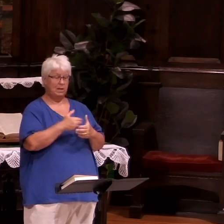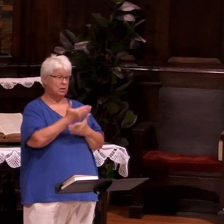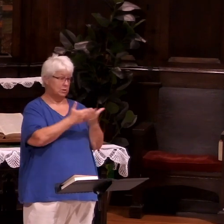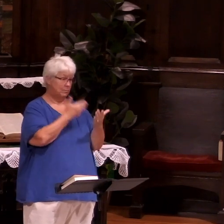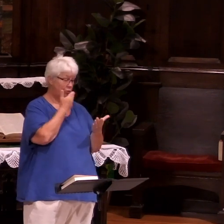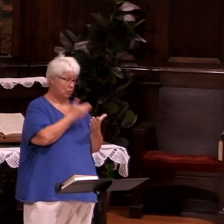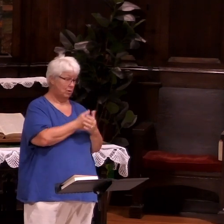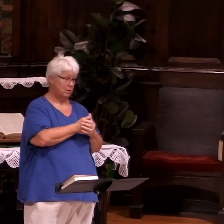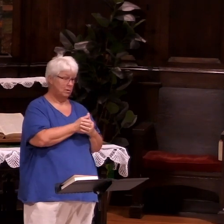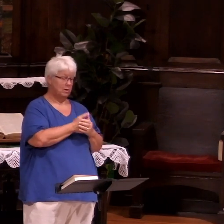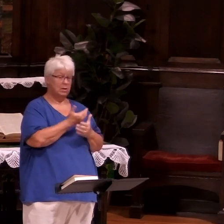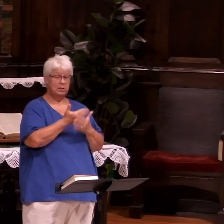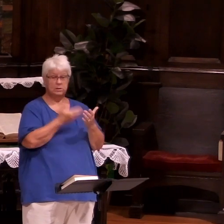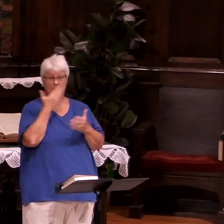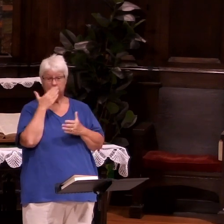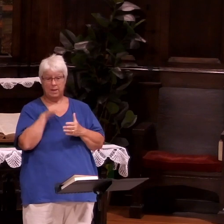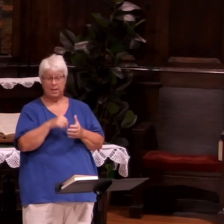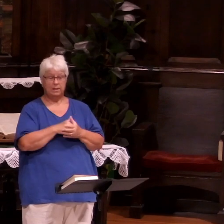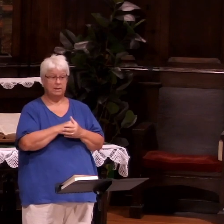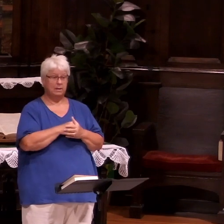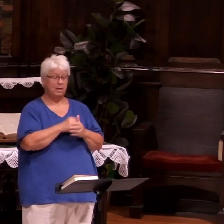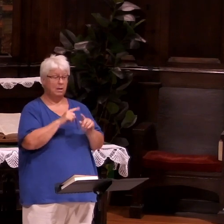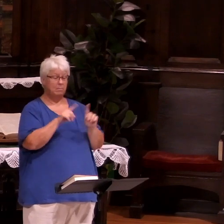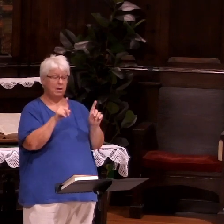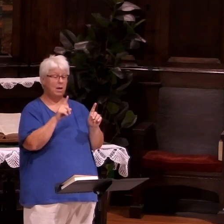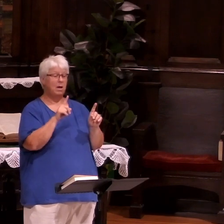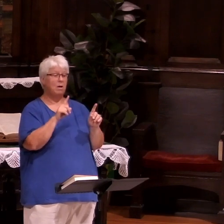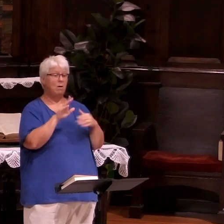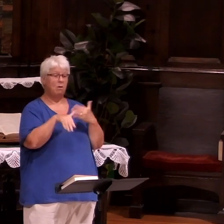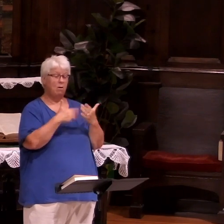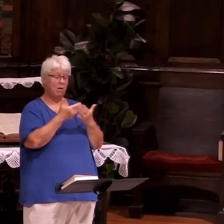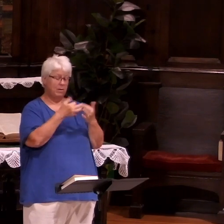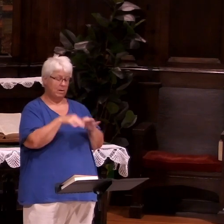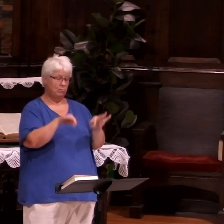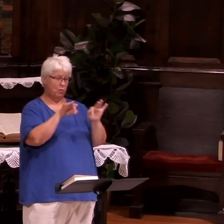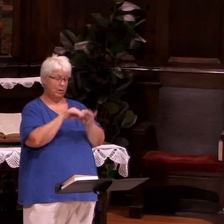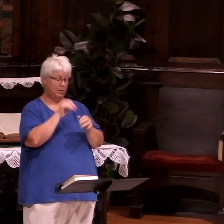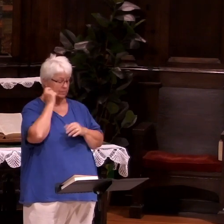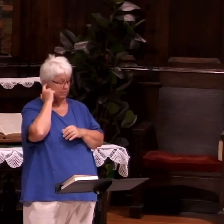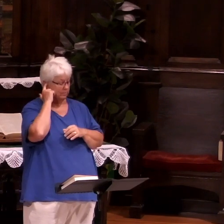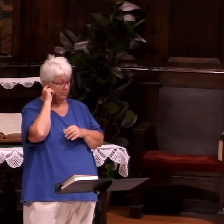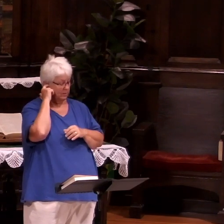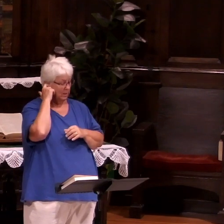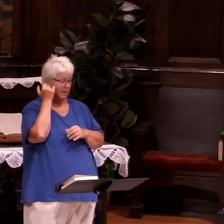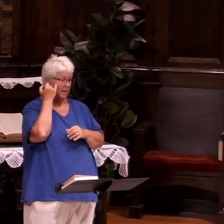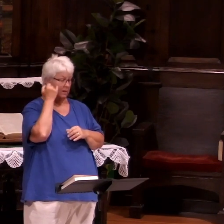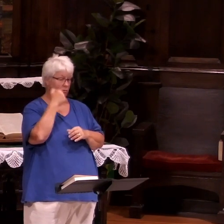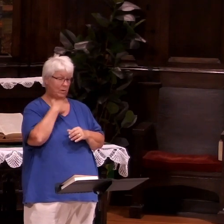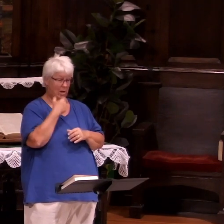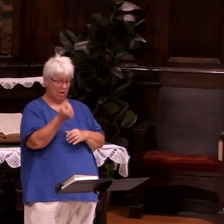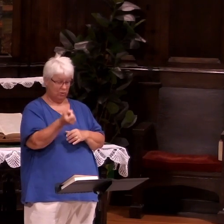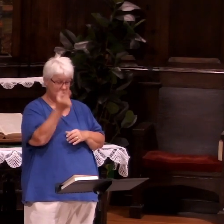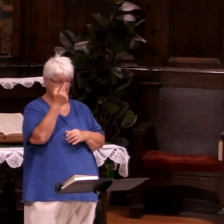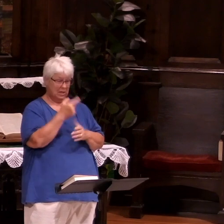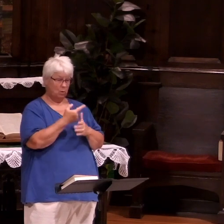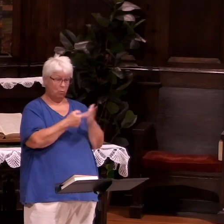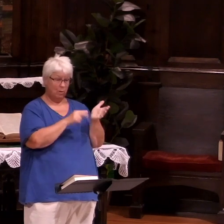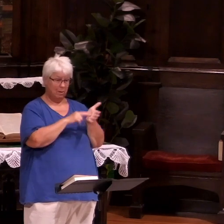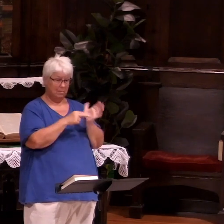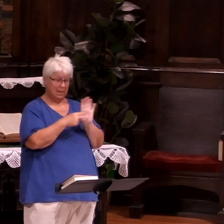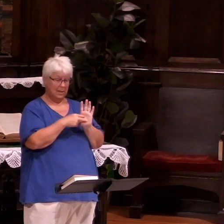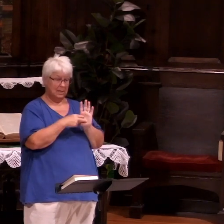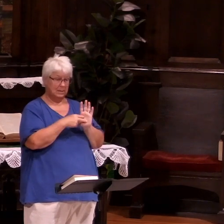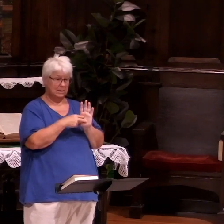good, some bad, but all important if we are to understand what it means